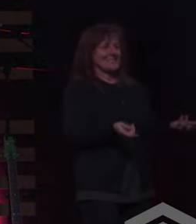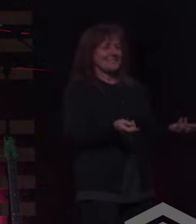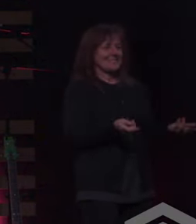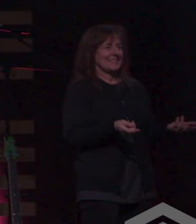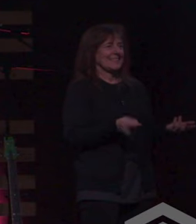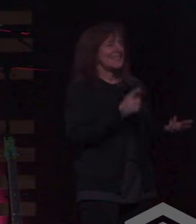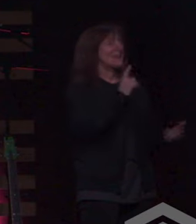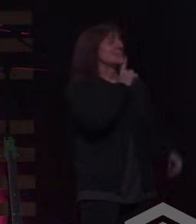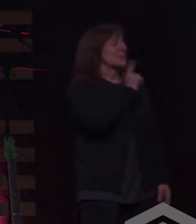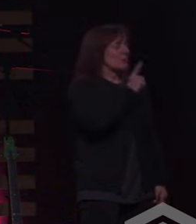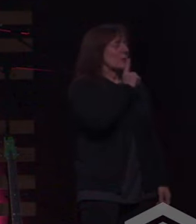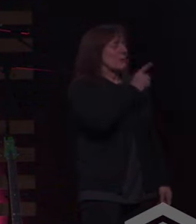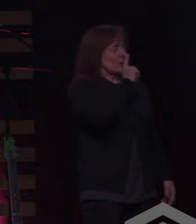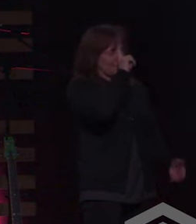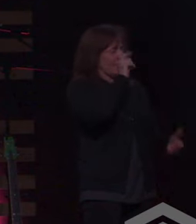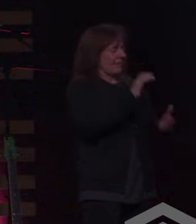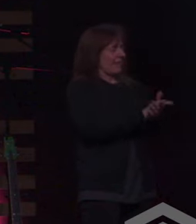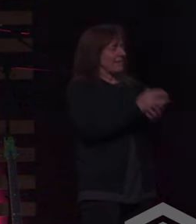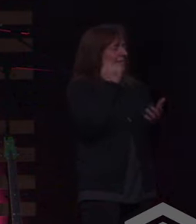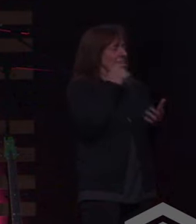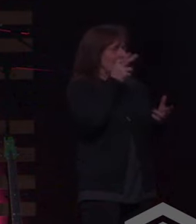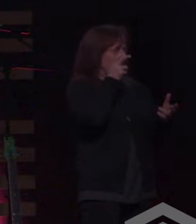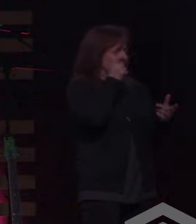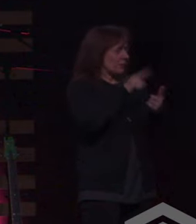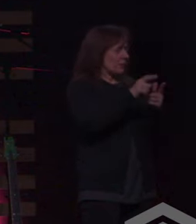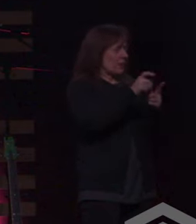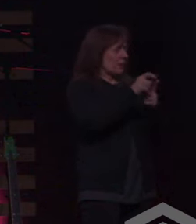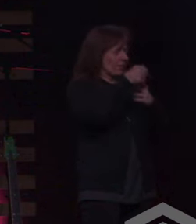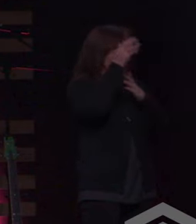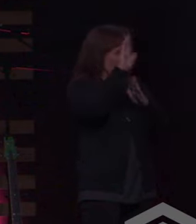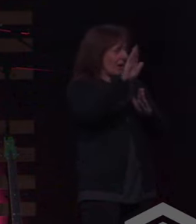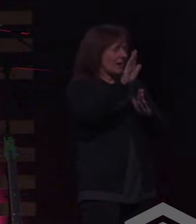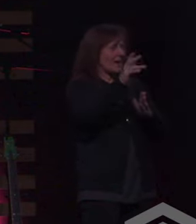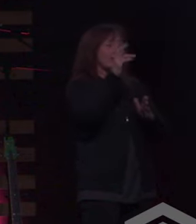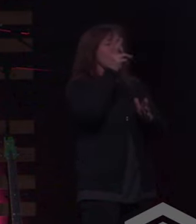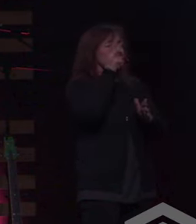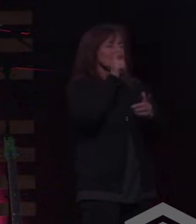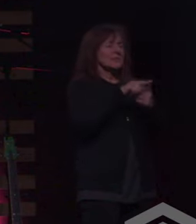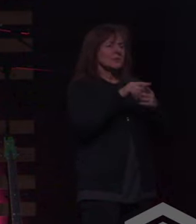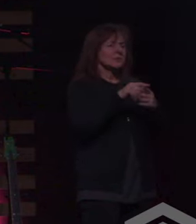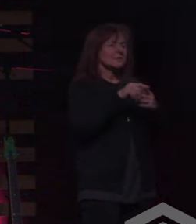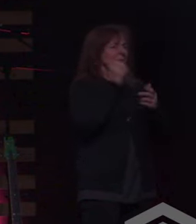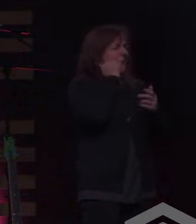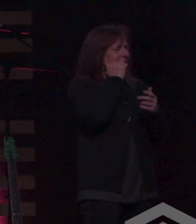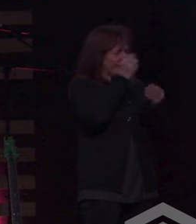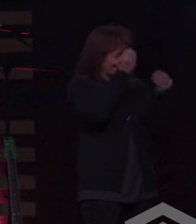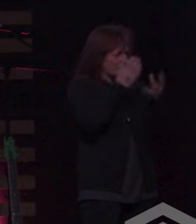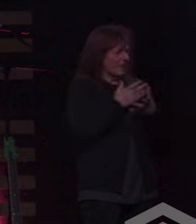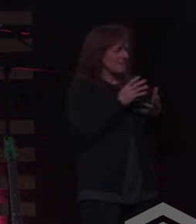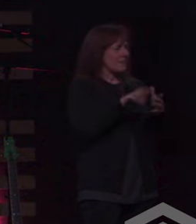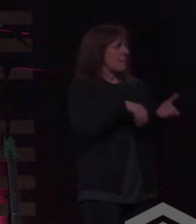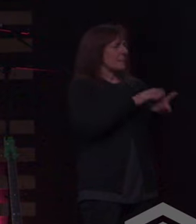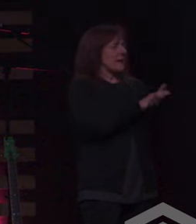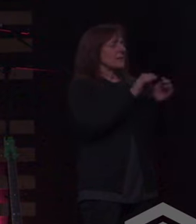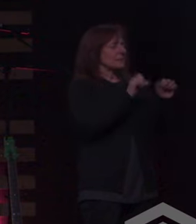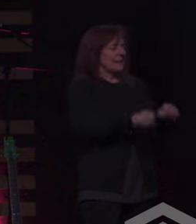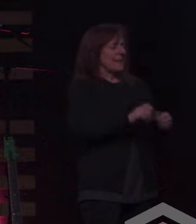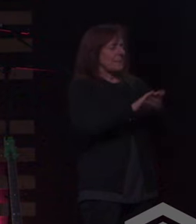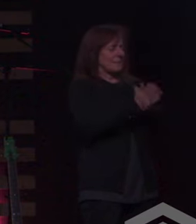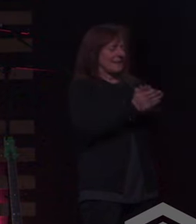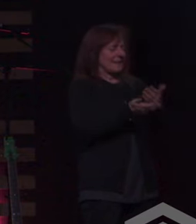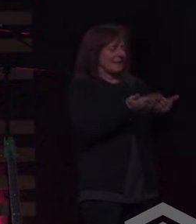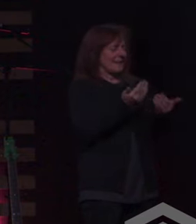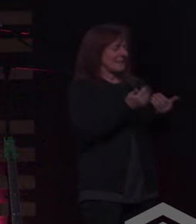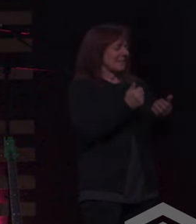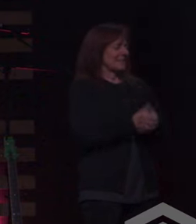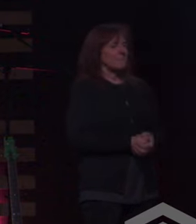And I truly believe that if we will listen to the Word of God, if we will listen to some practical information, that marriage can be easy.